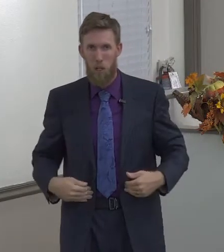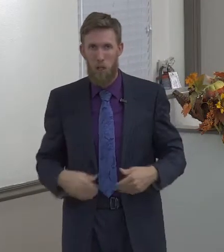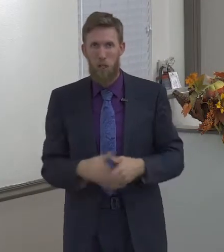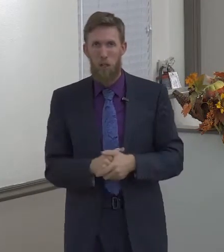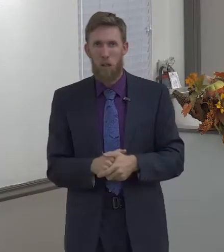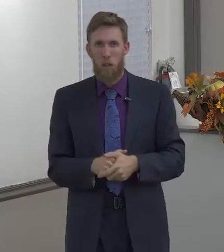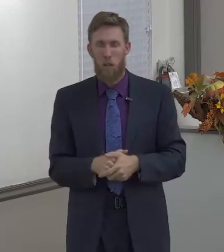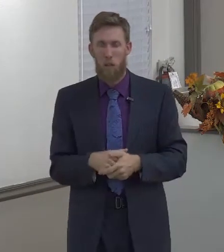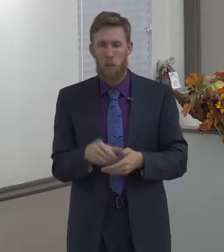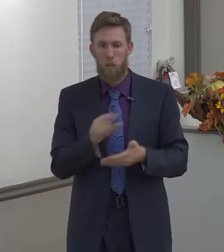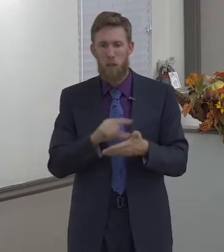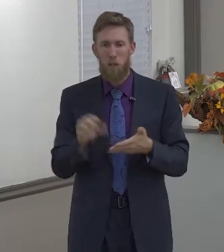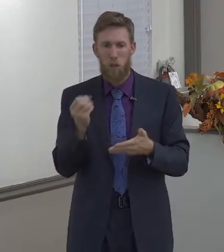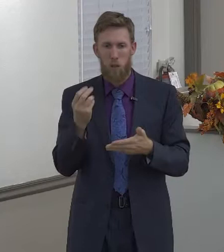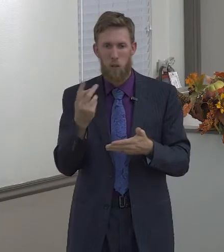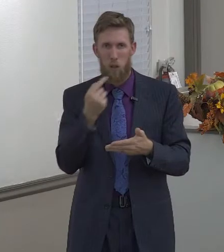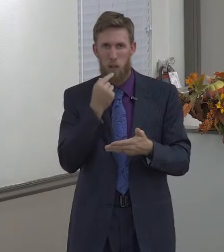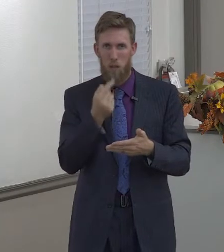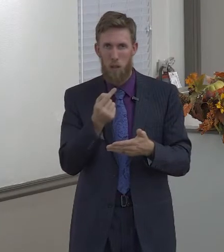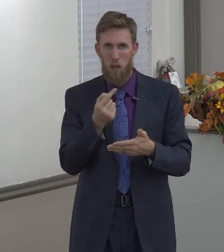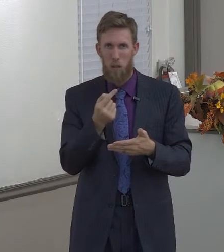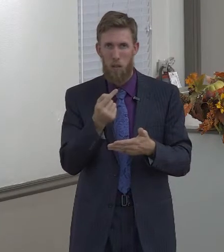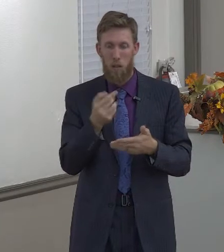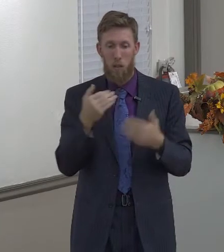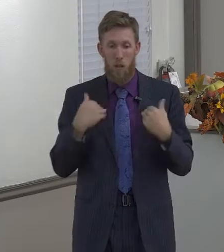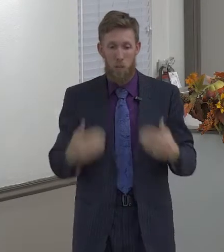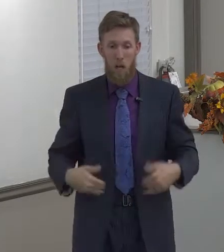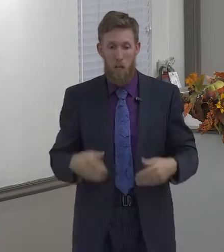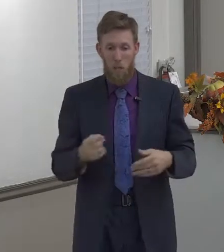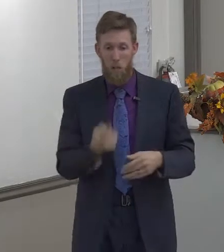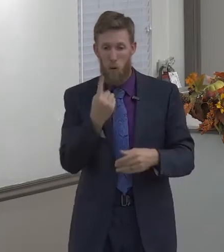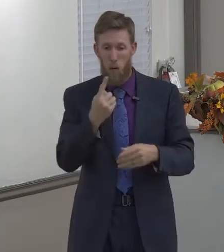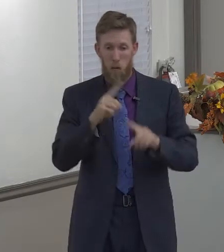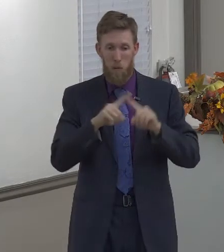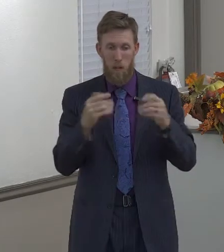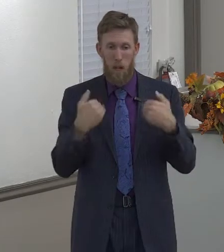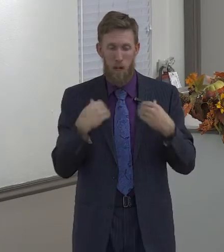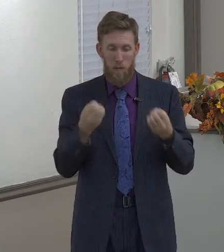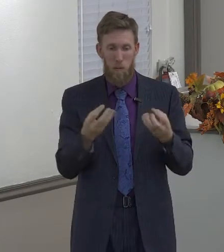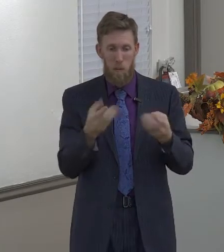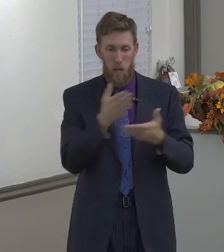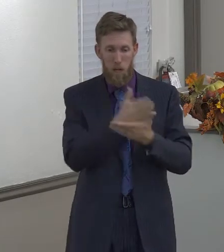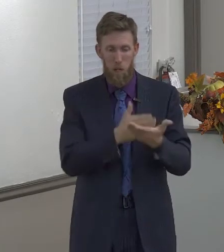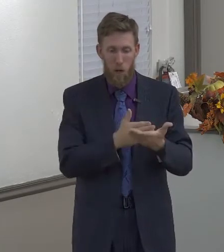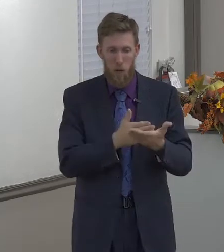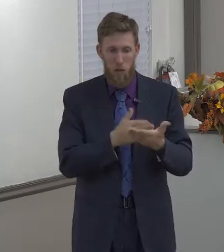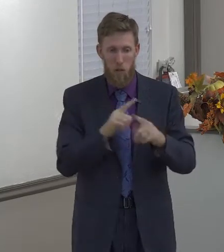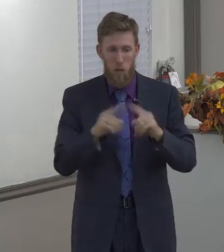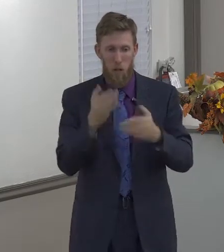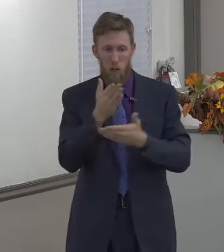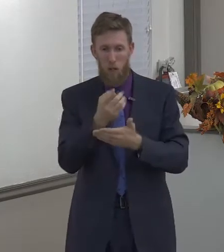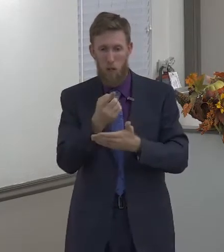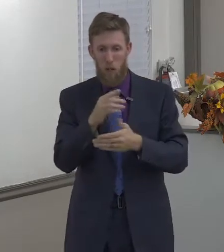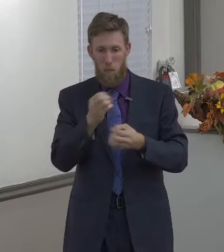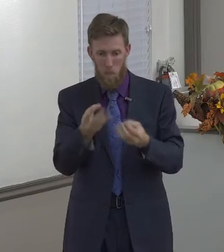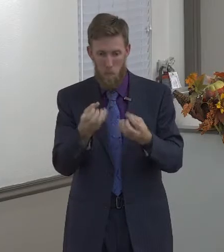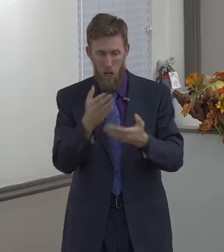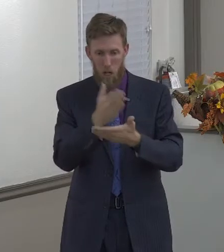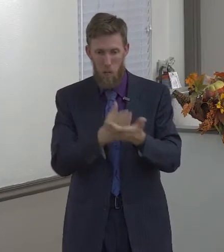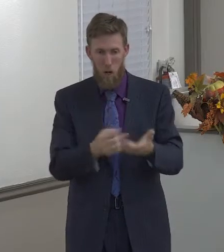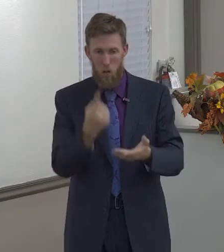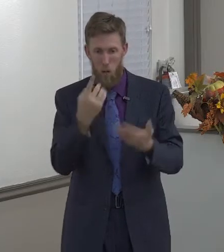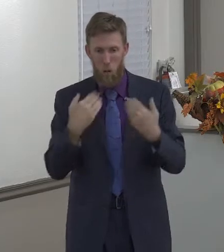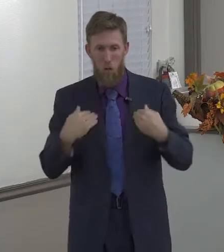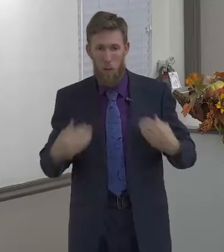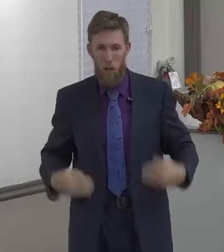body. Verse 14, For the body is not one member, but many. The body's one,